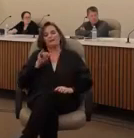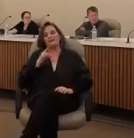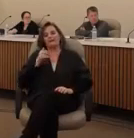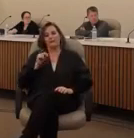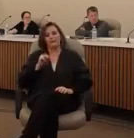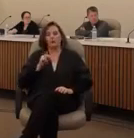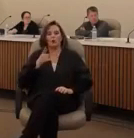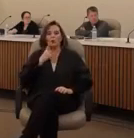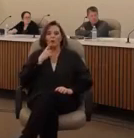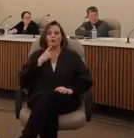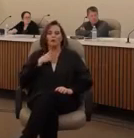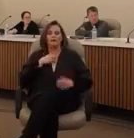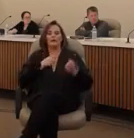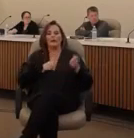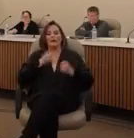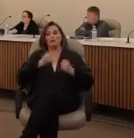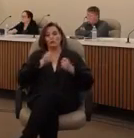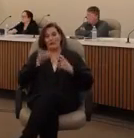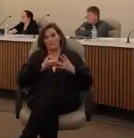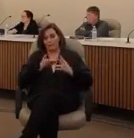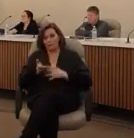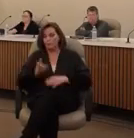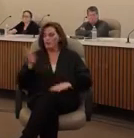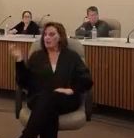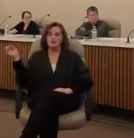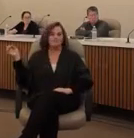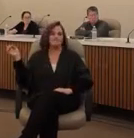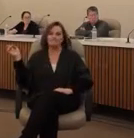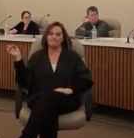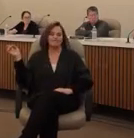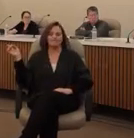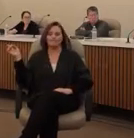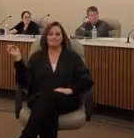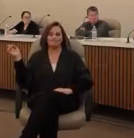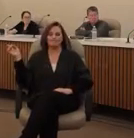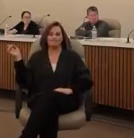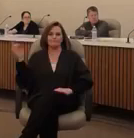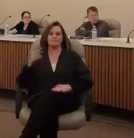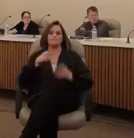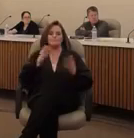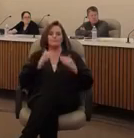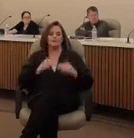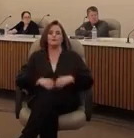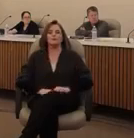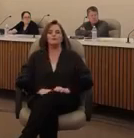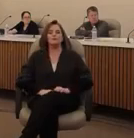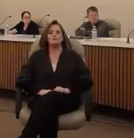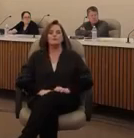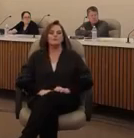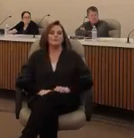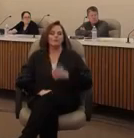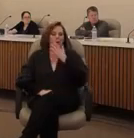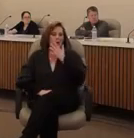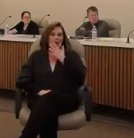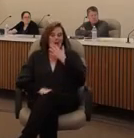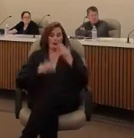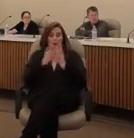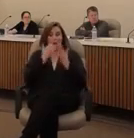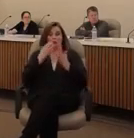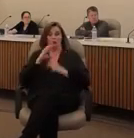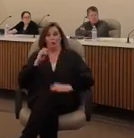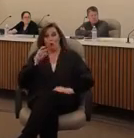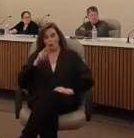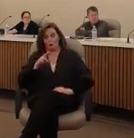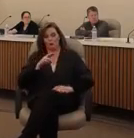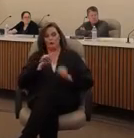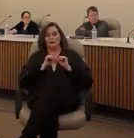there be a drive-through for the location? There is no drive-through proposed. Next question is from Christian. Will the new owner continue